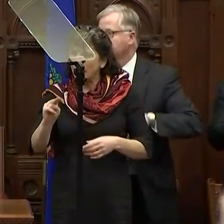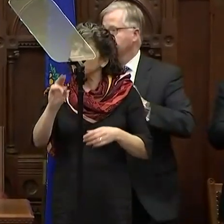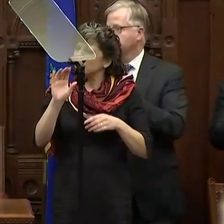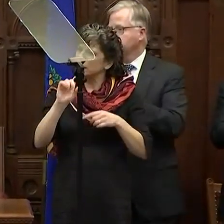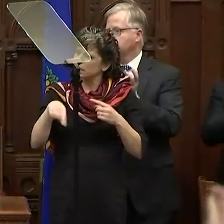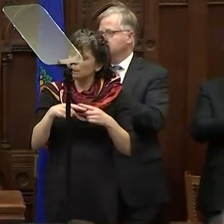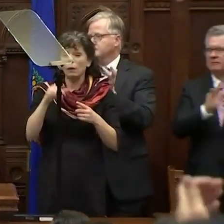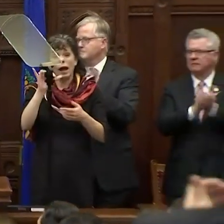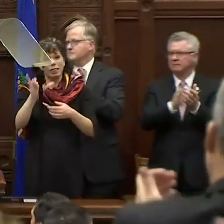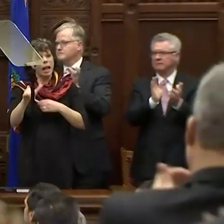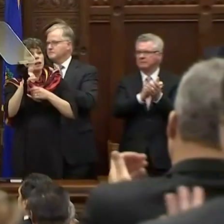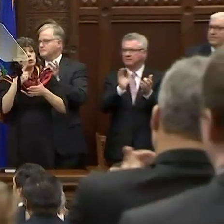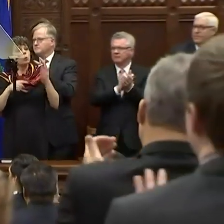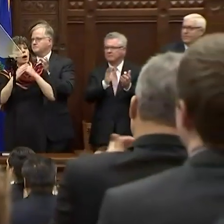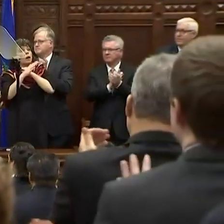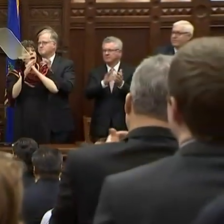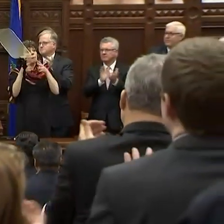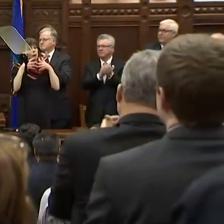about.